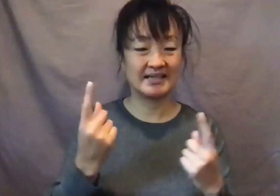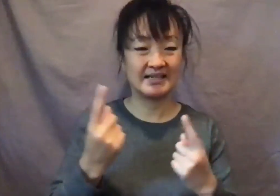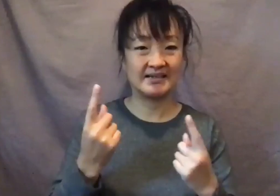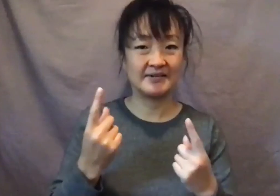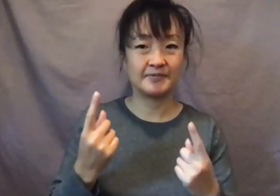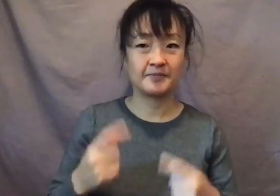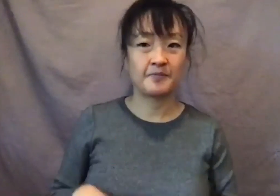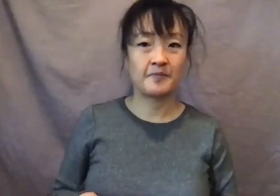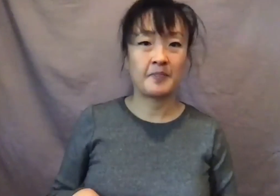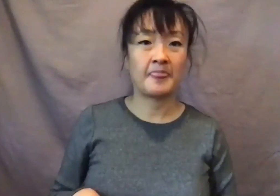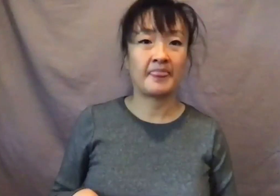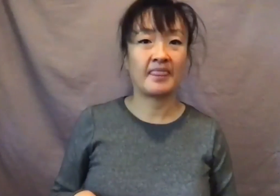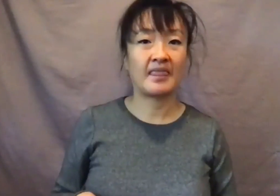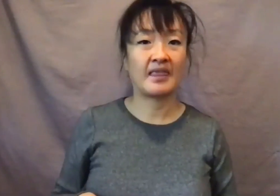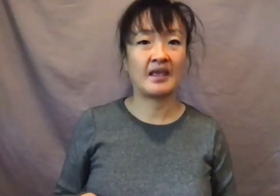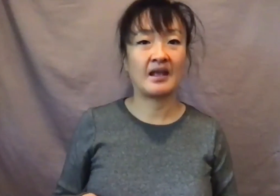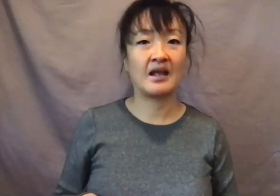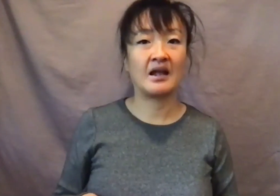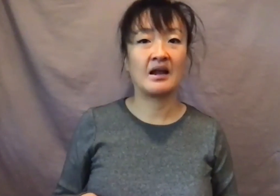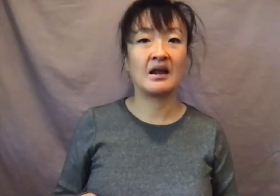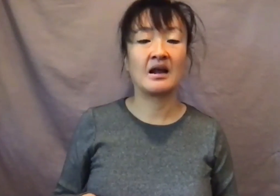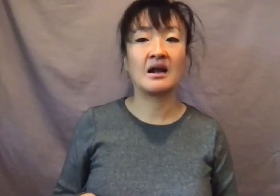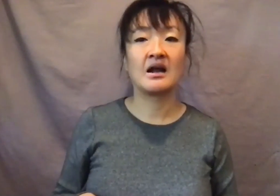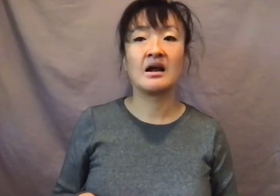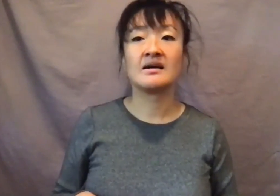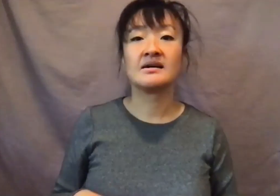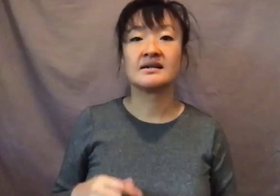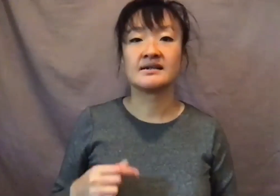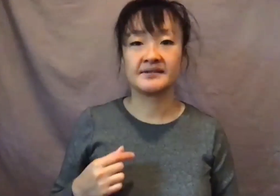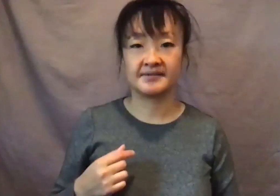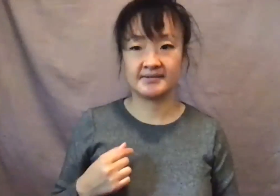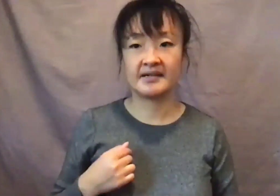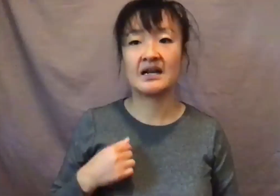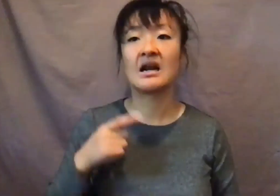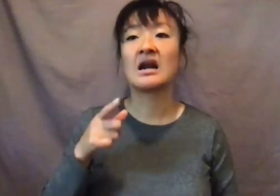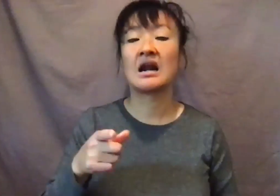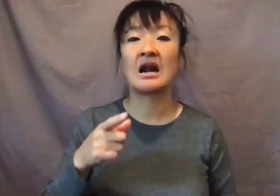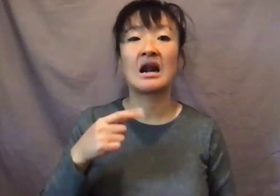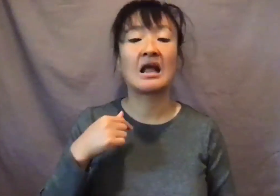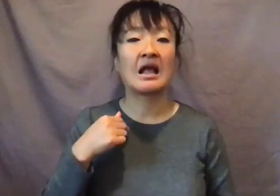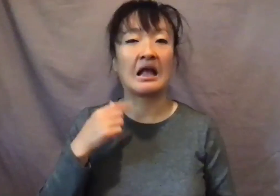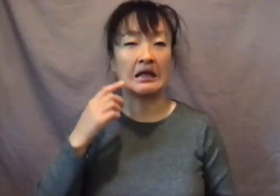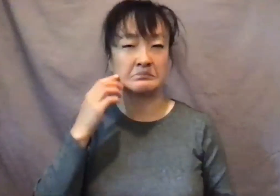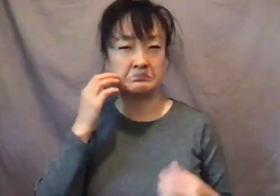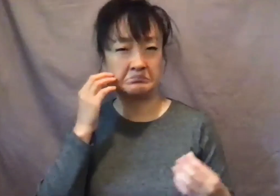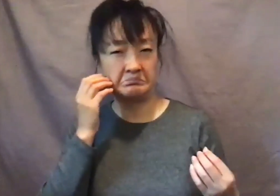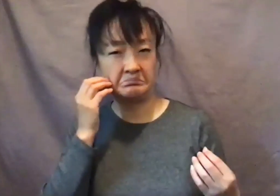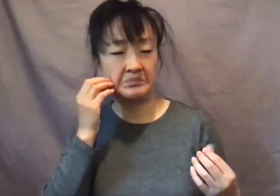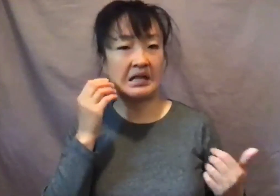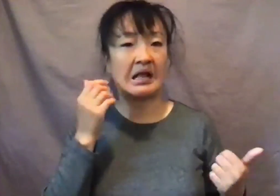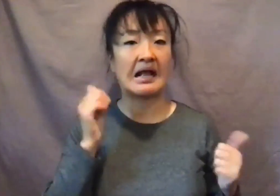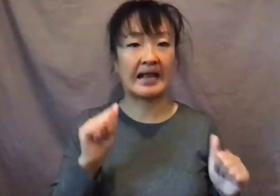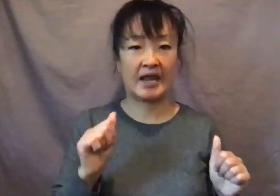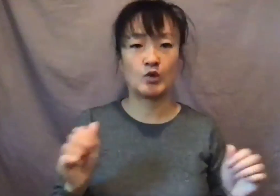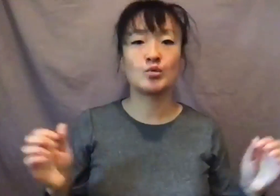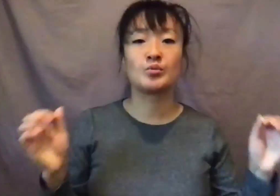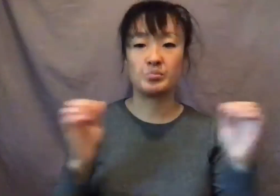about that, to be in conversation with you about that, because I do think that we can do so much more